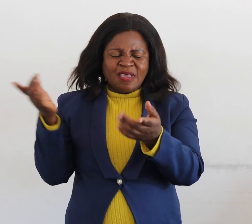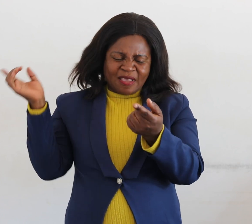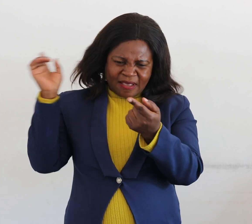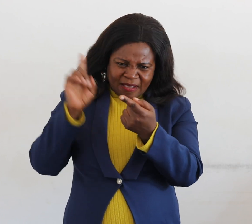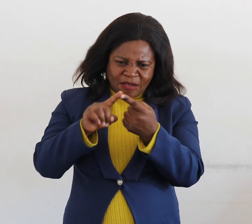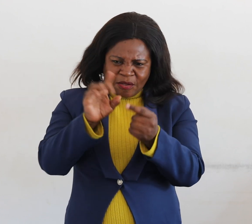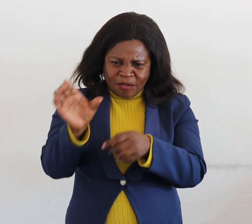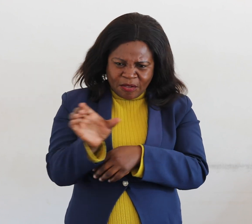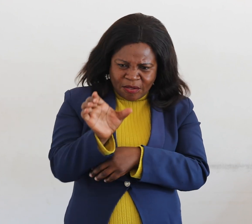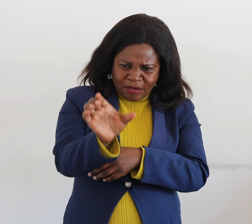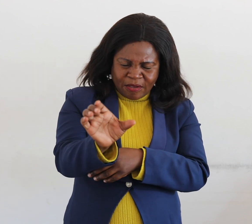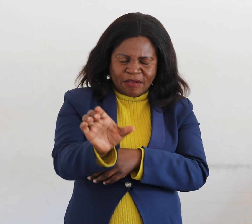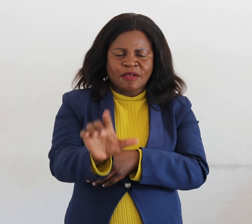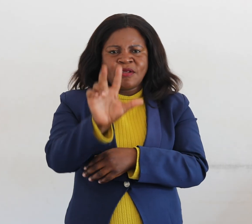Section 36C.